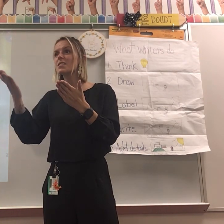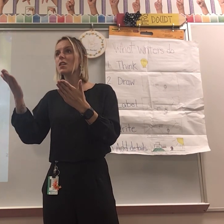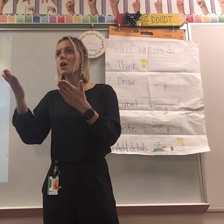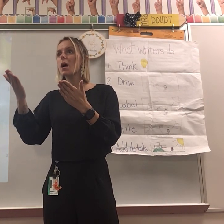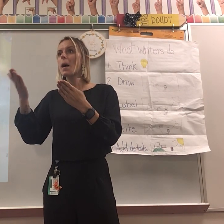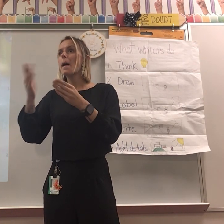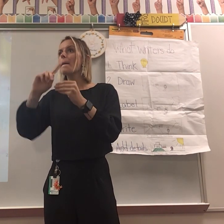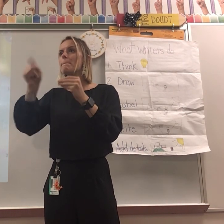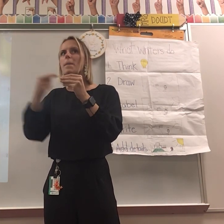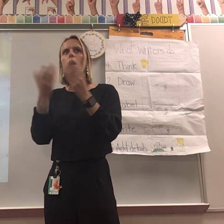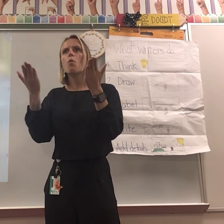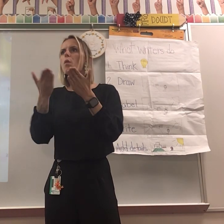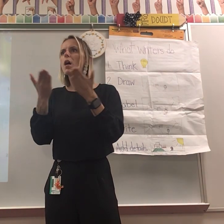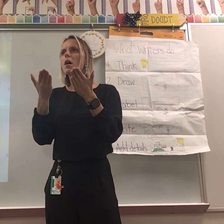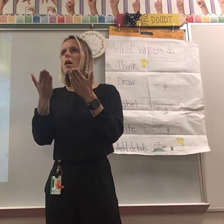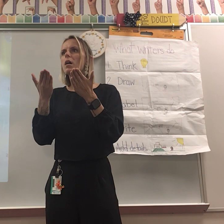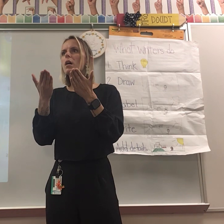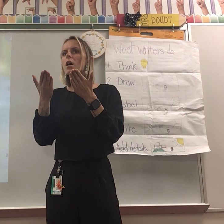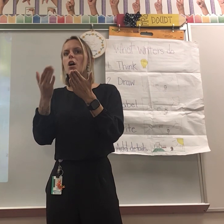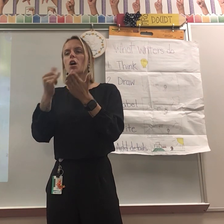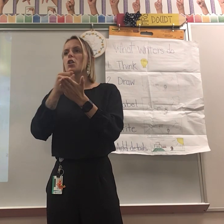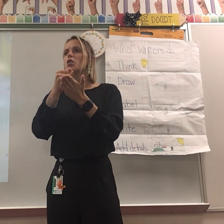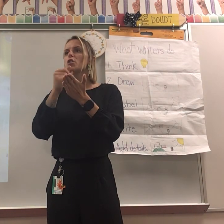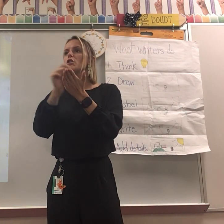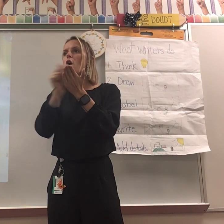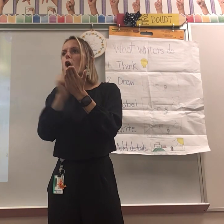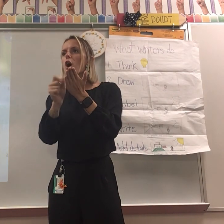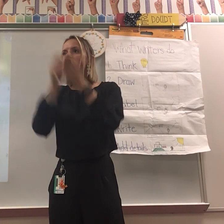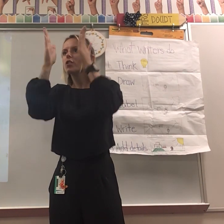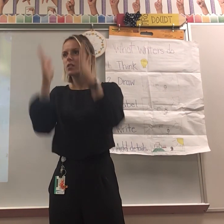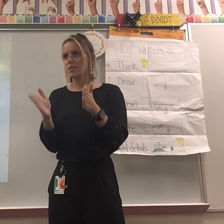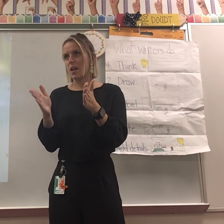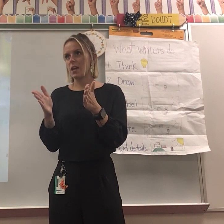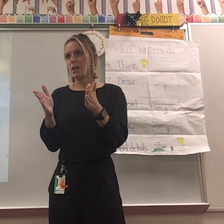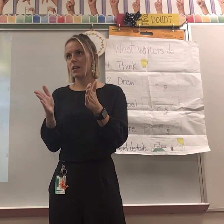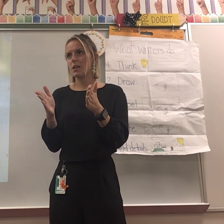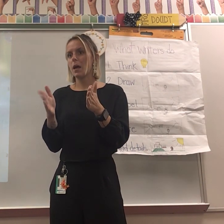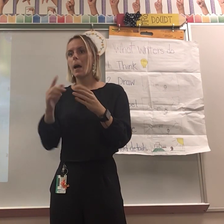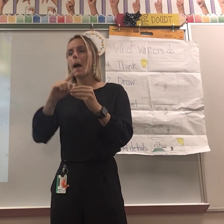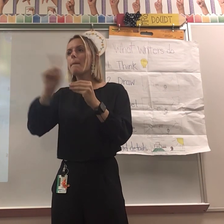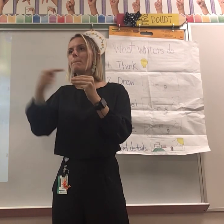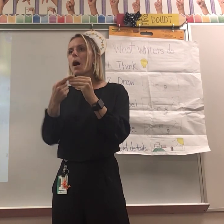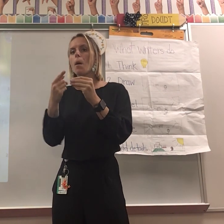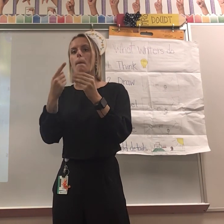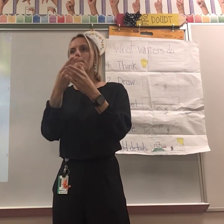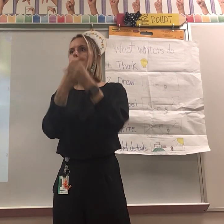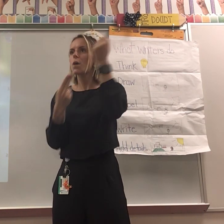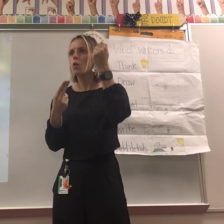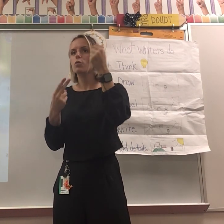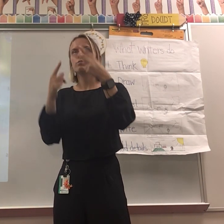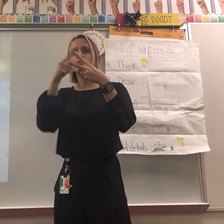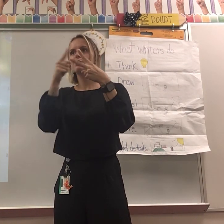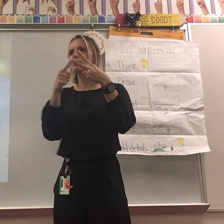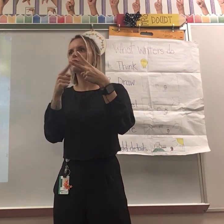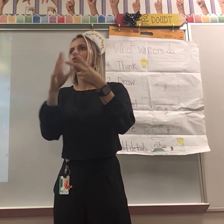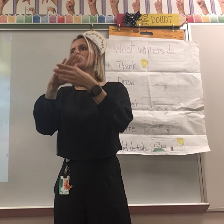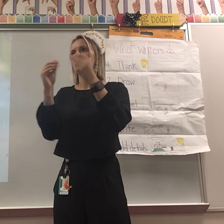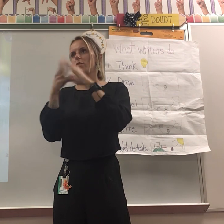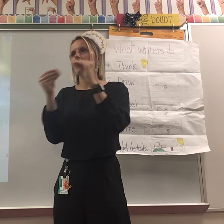said. Do they have to be the exact same words, do you think? No. Okay. Here's what we're